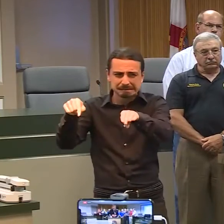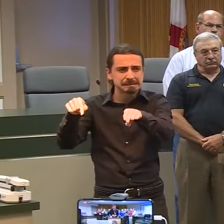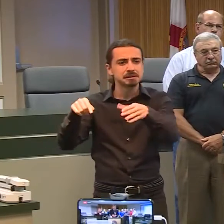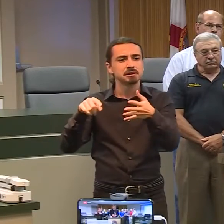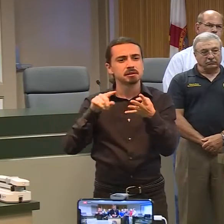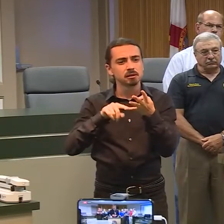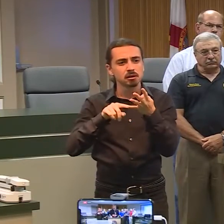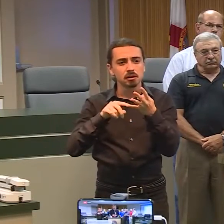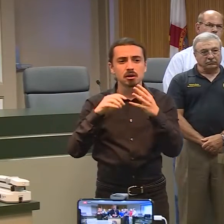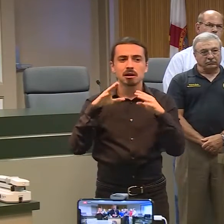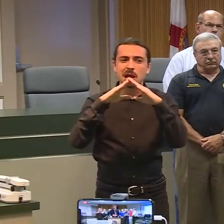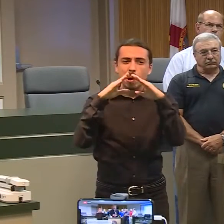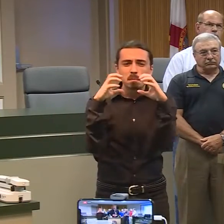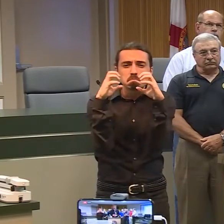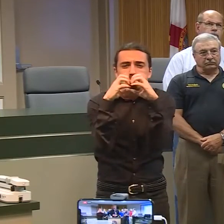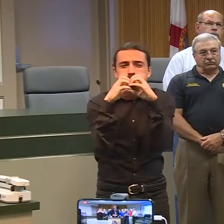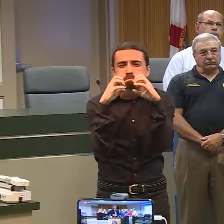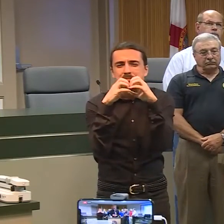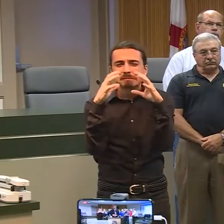to